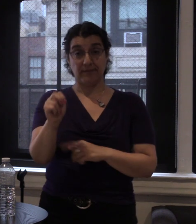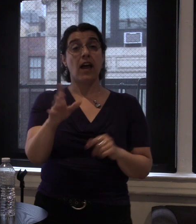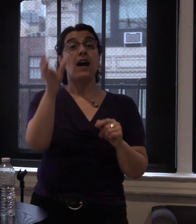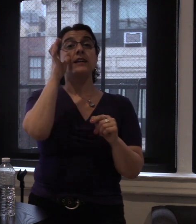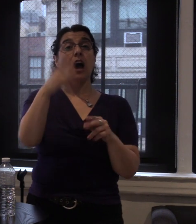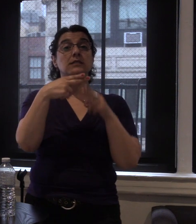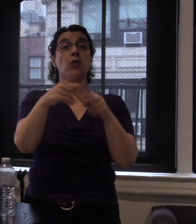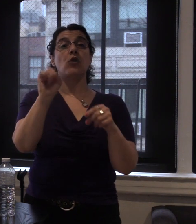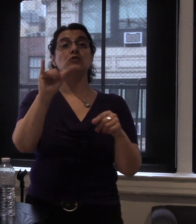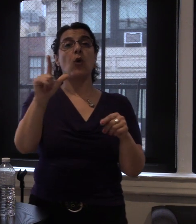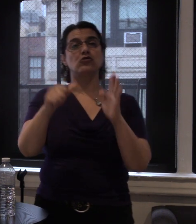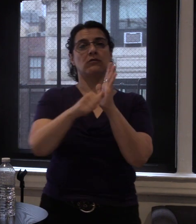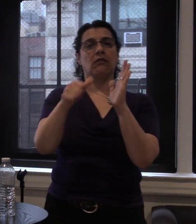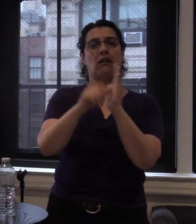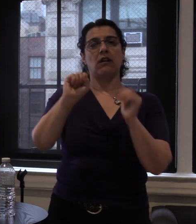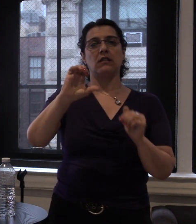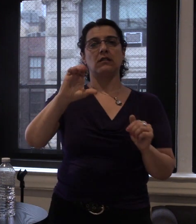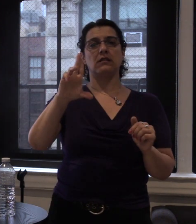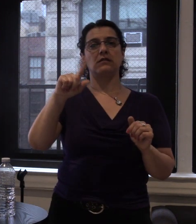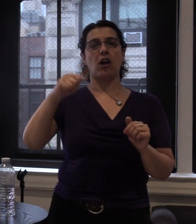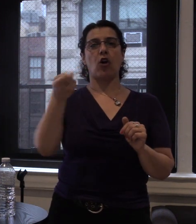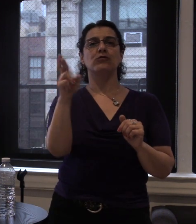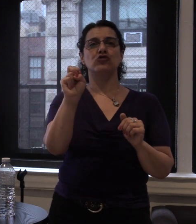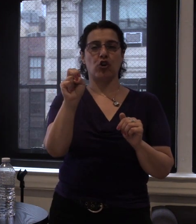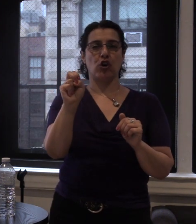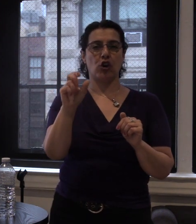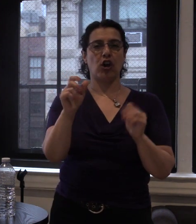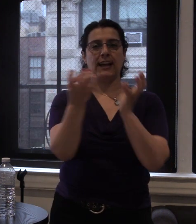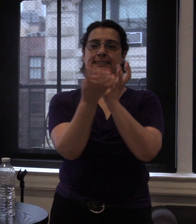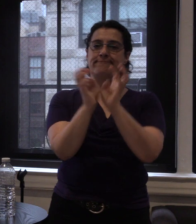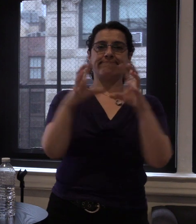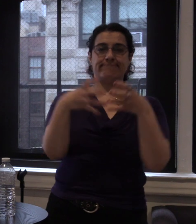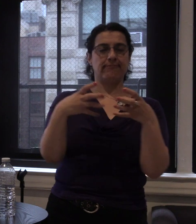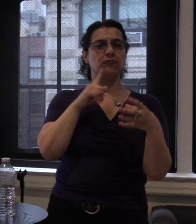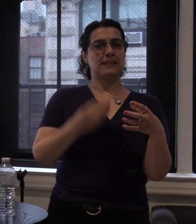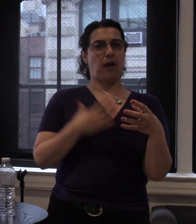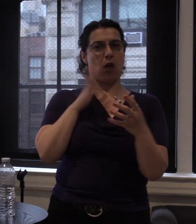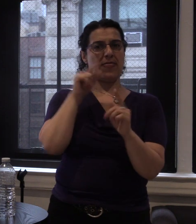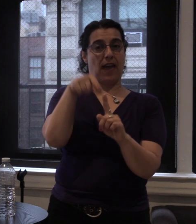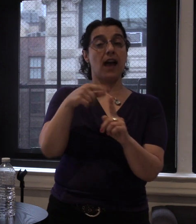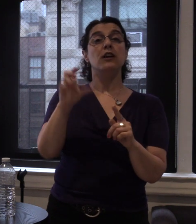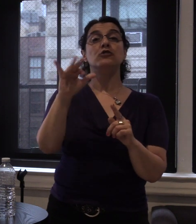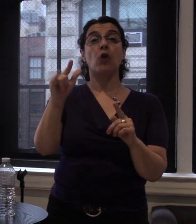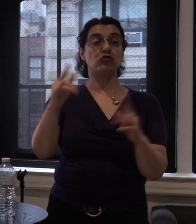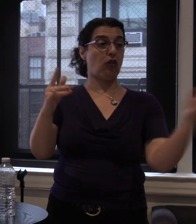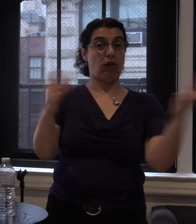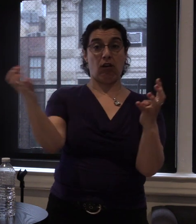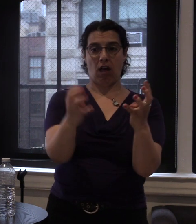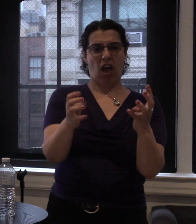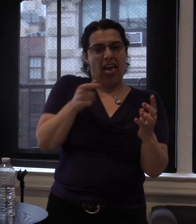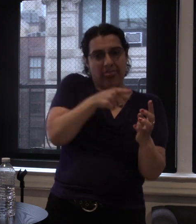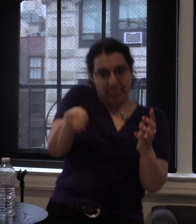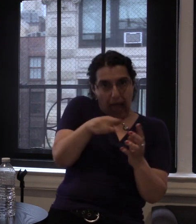concept called social sculpture. It's this word to describe that social relationship between people become the